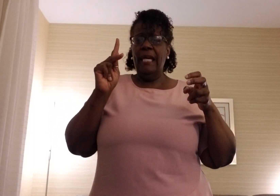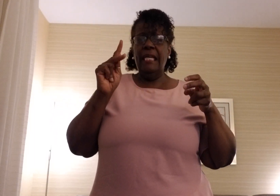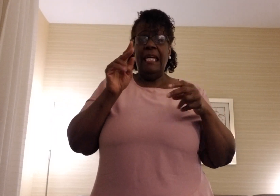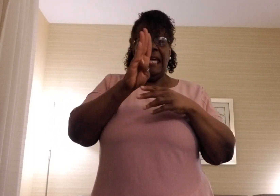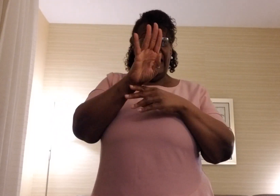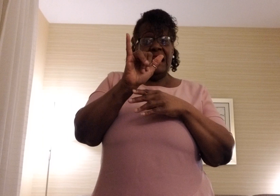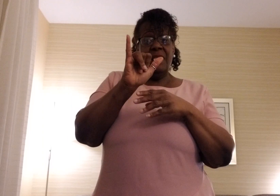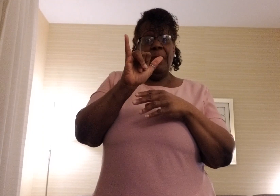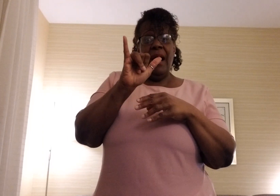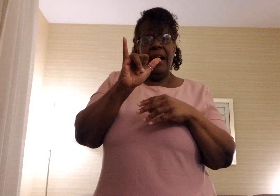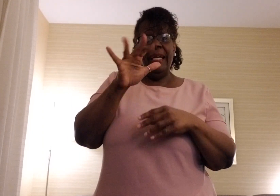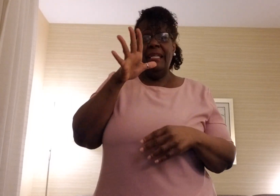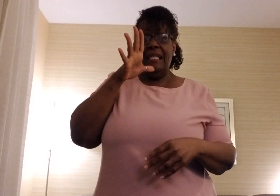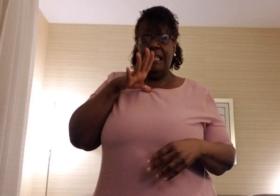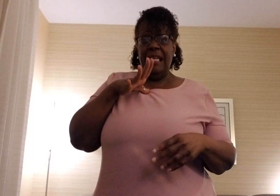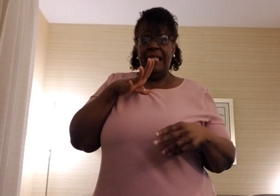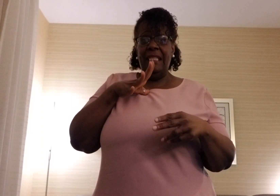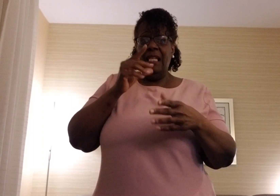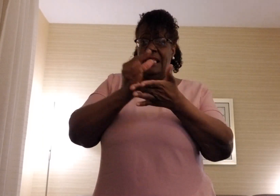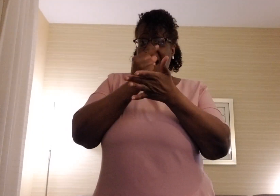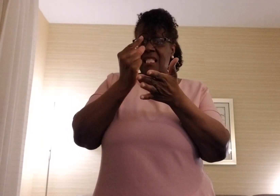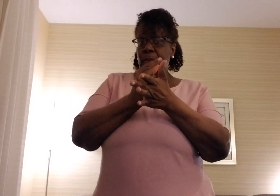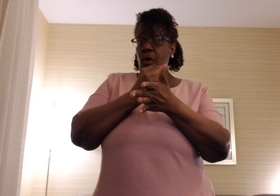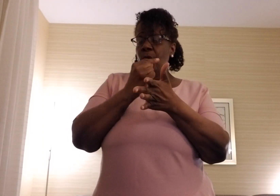Okay? And it's by a lady, a gospel